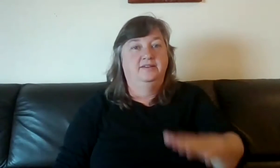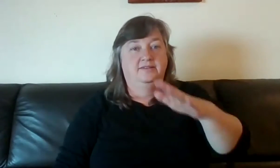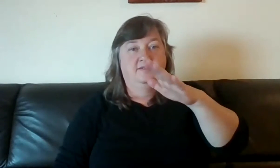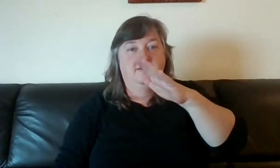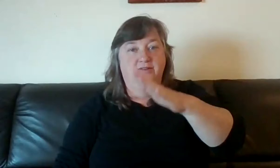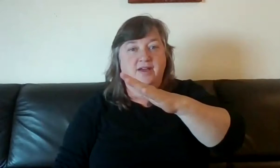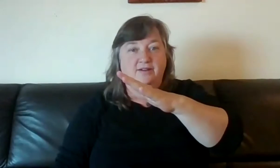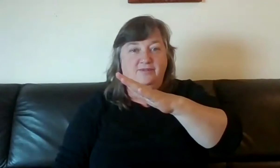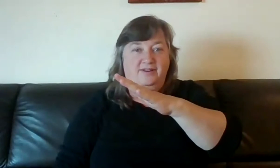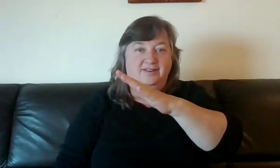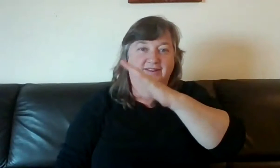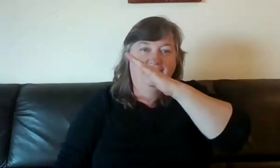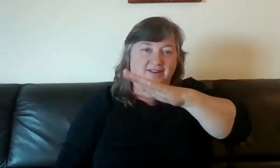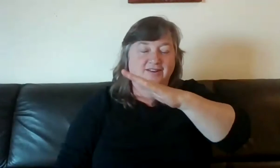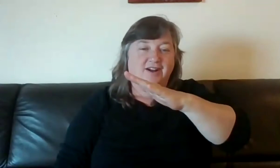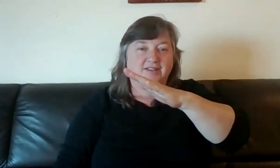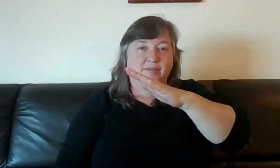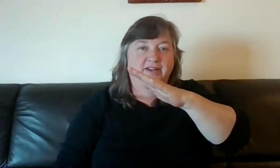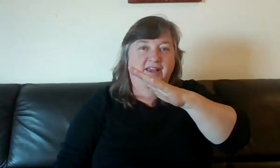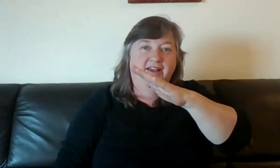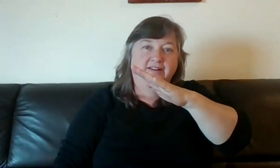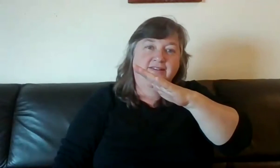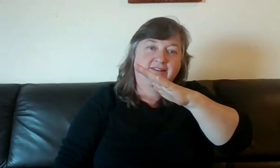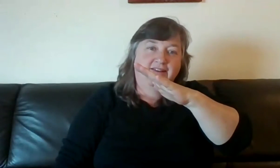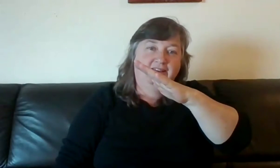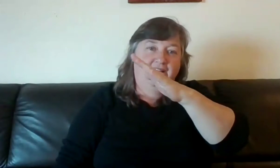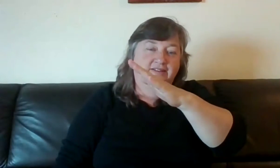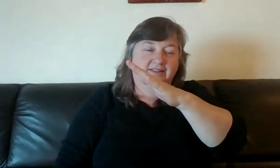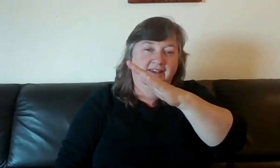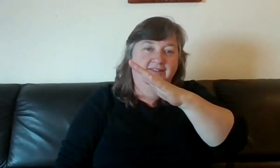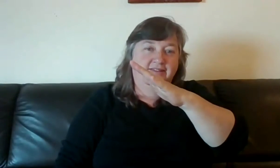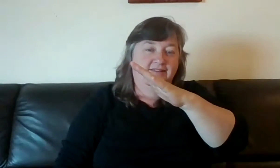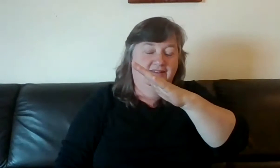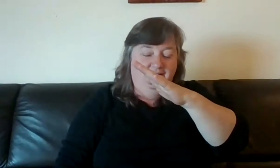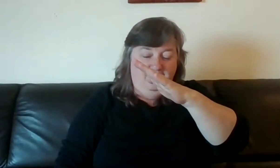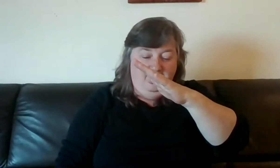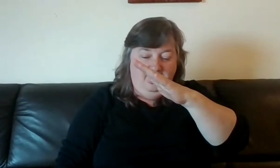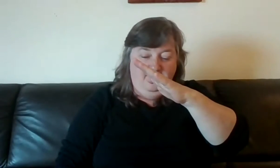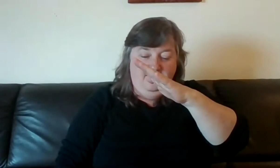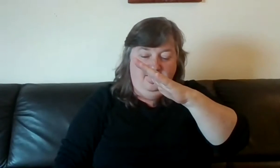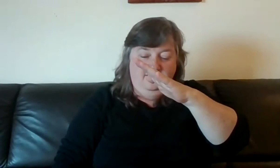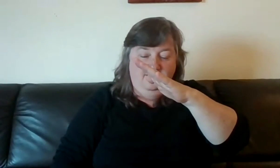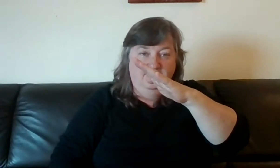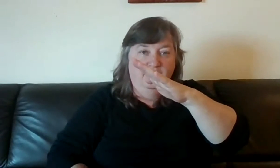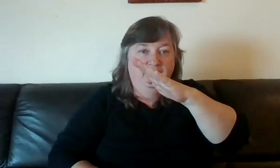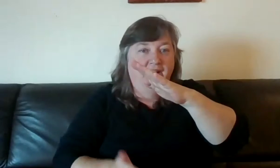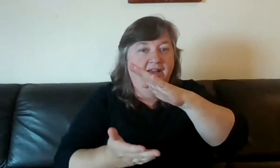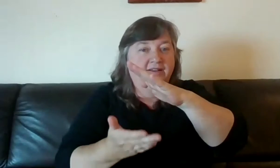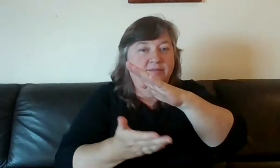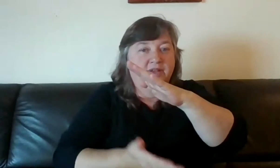is you have your non-dominant hand on a slant, and your dominant hand comes up